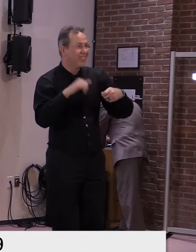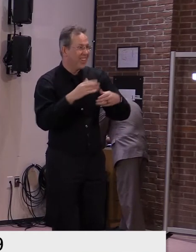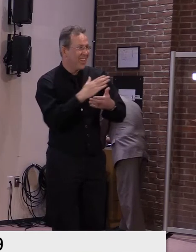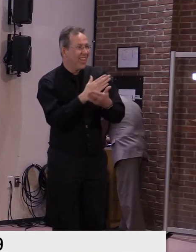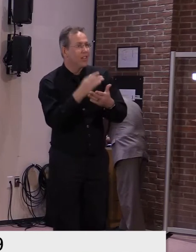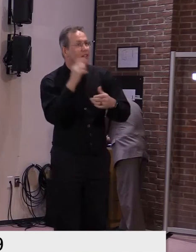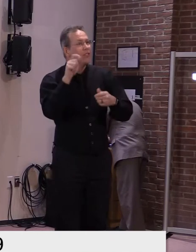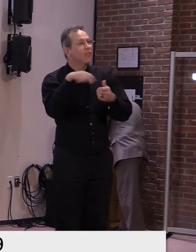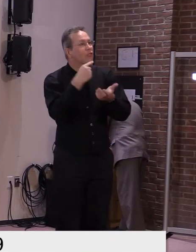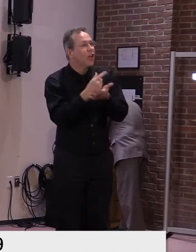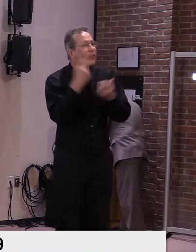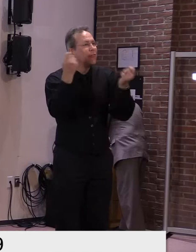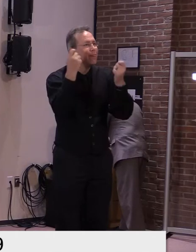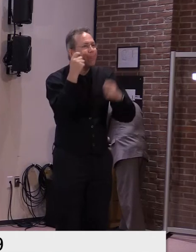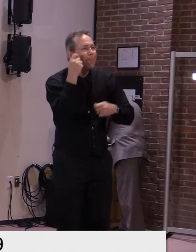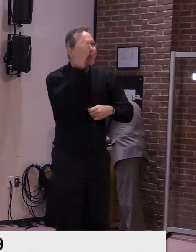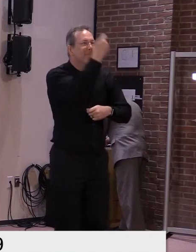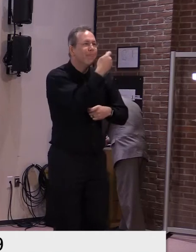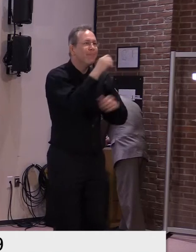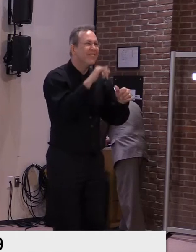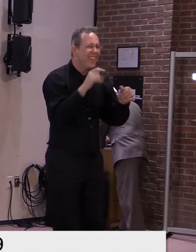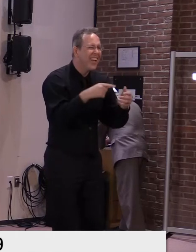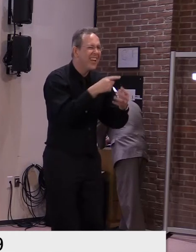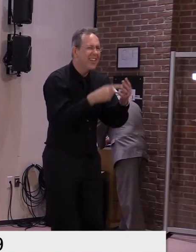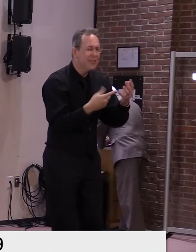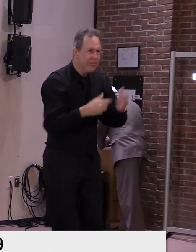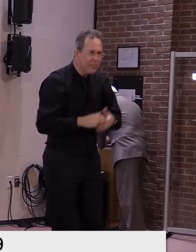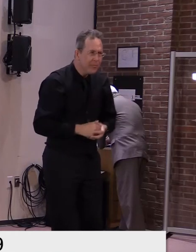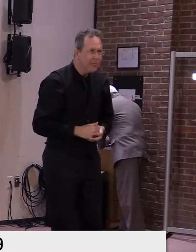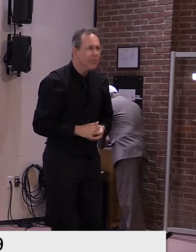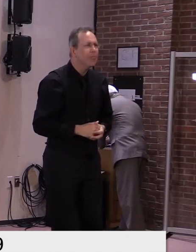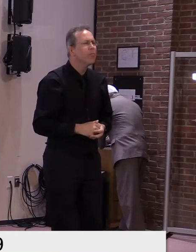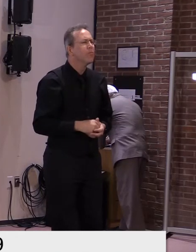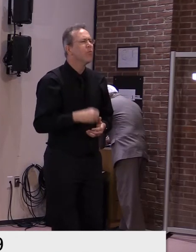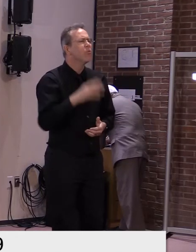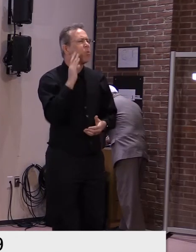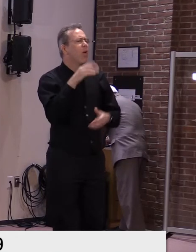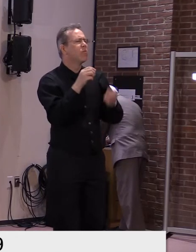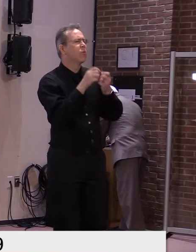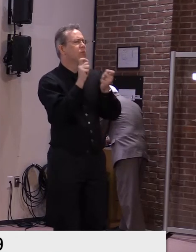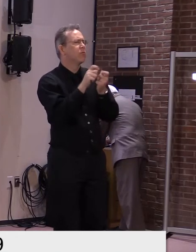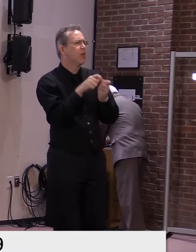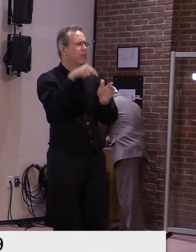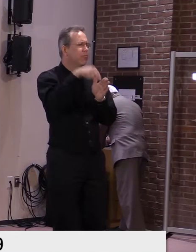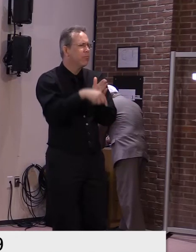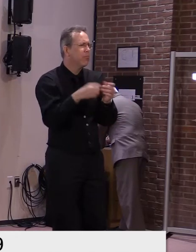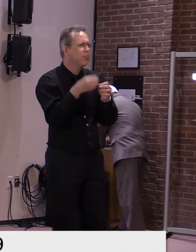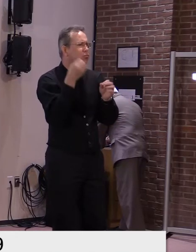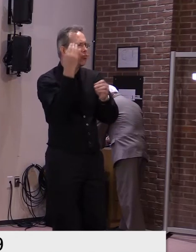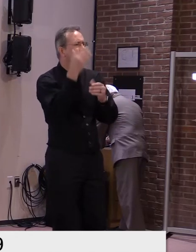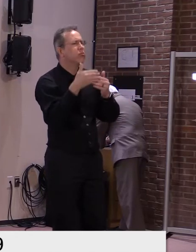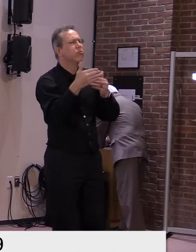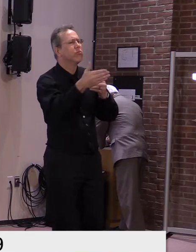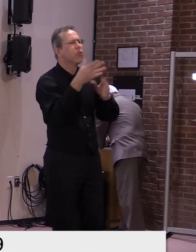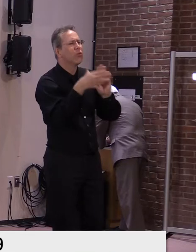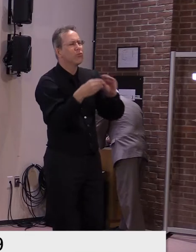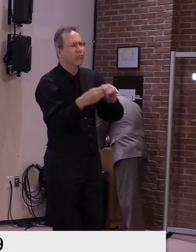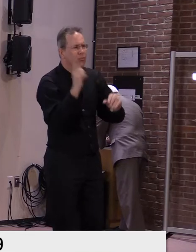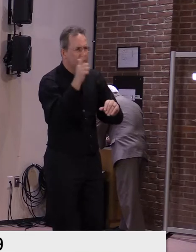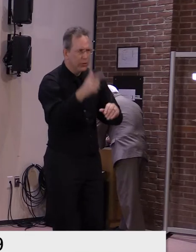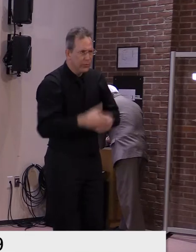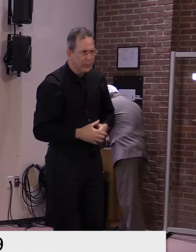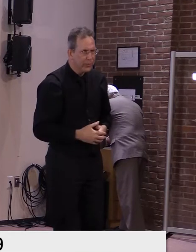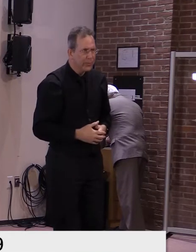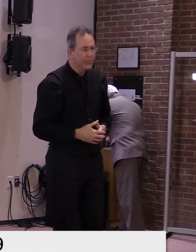referred to. We will have something out on end of year of activities and graduations in April. In terms of summer programming, we think it'll